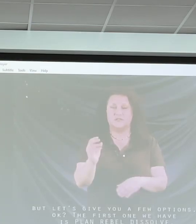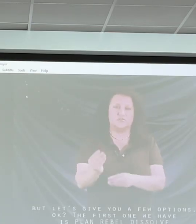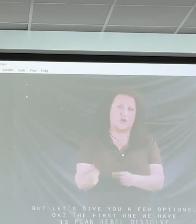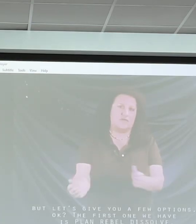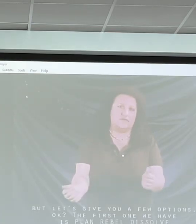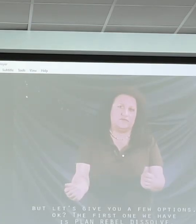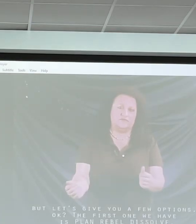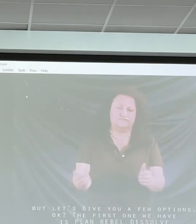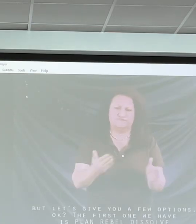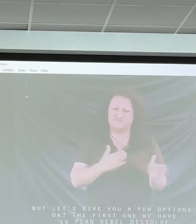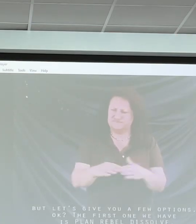dissolve.